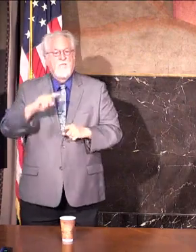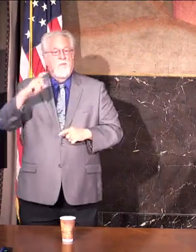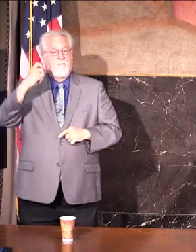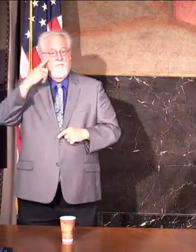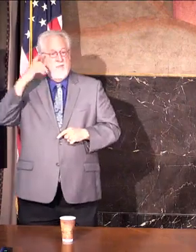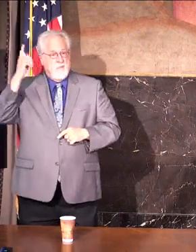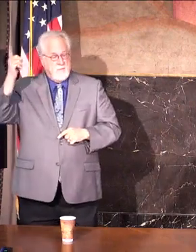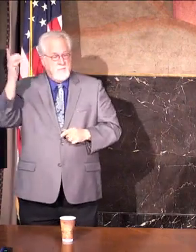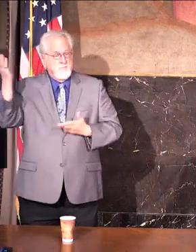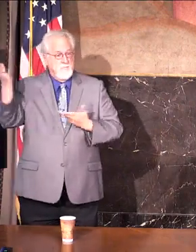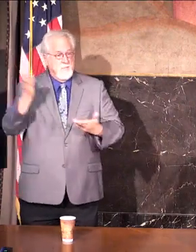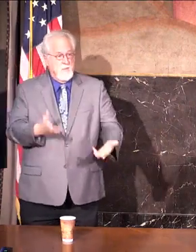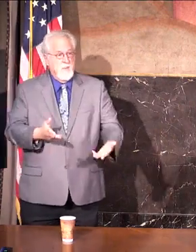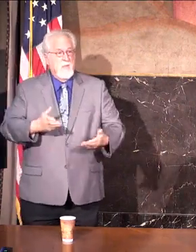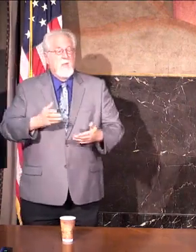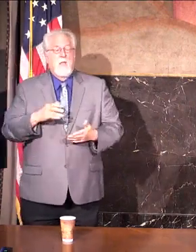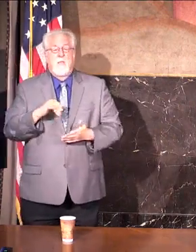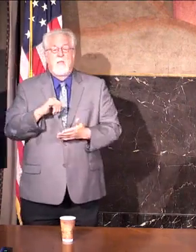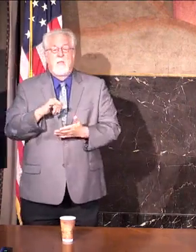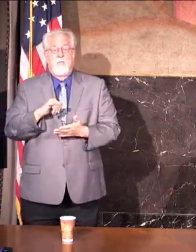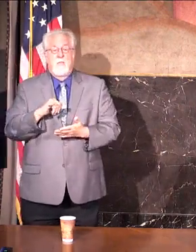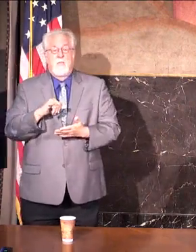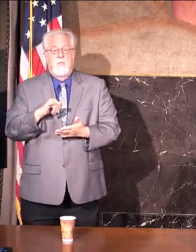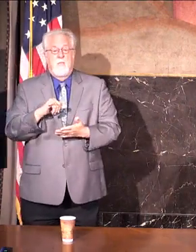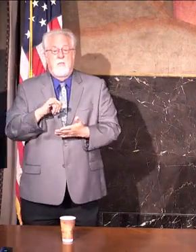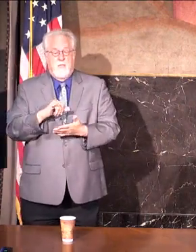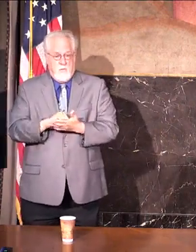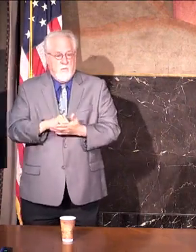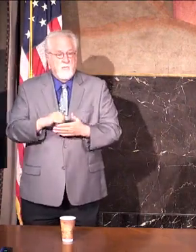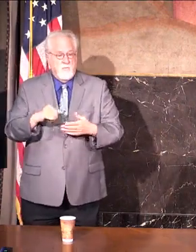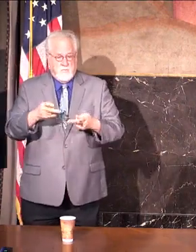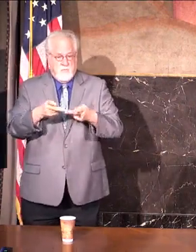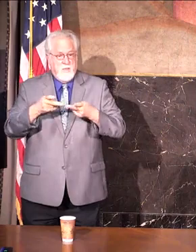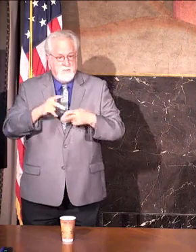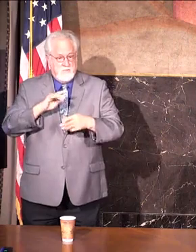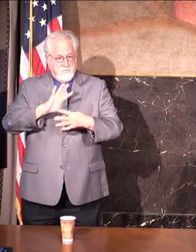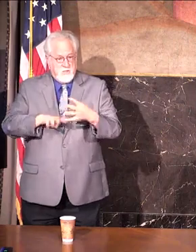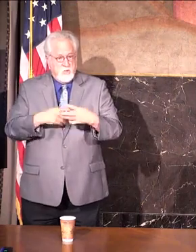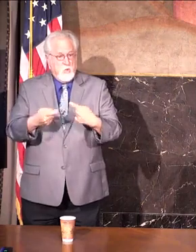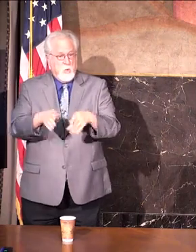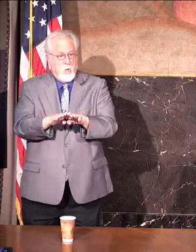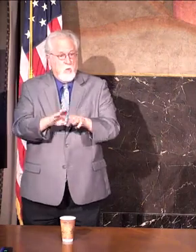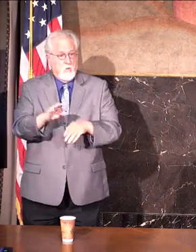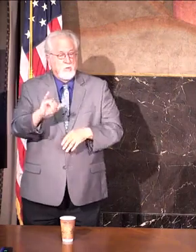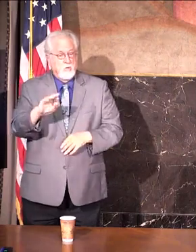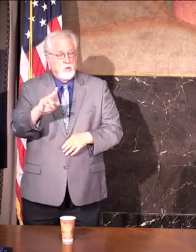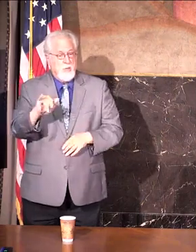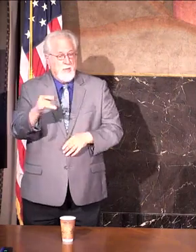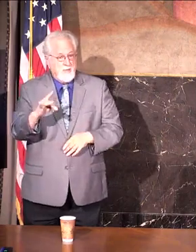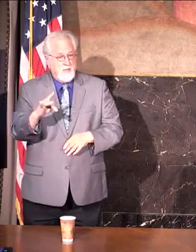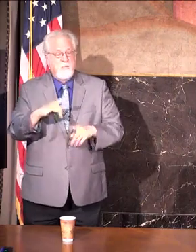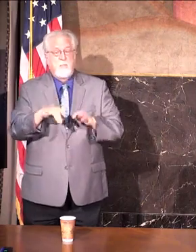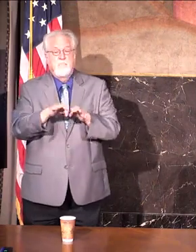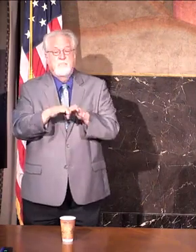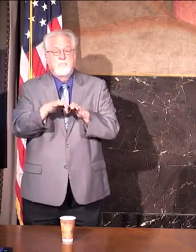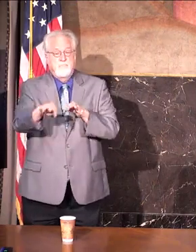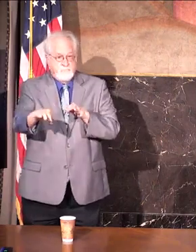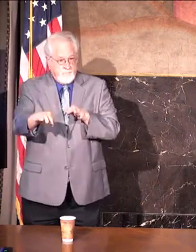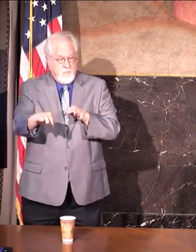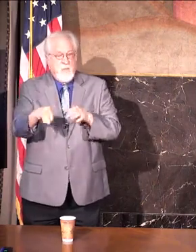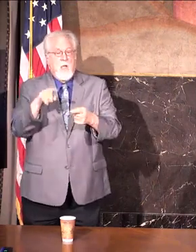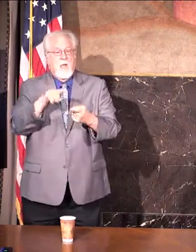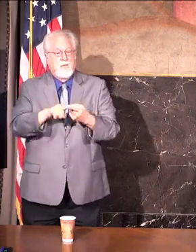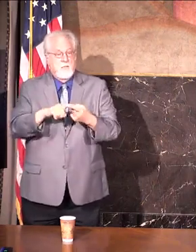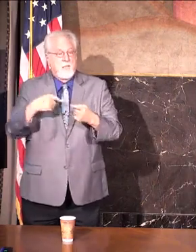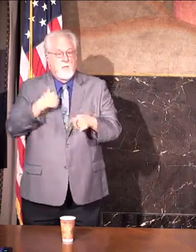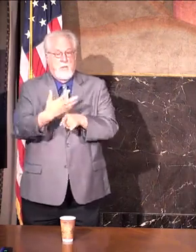for that effort. Those sites were scheduled at one point to close on the 18th of July. They're going to remain open now until